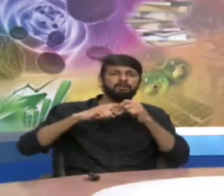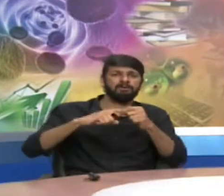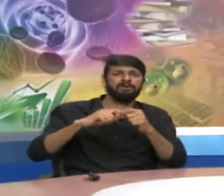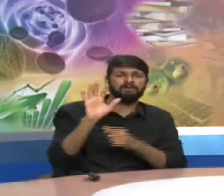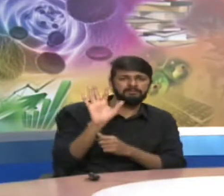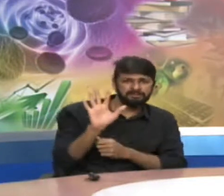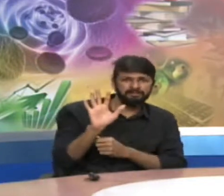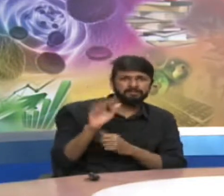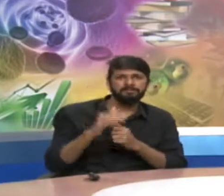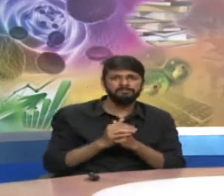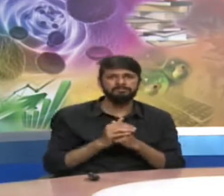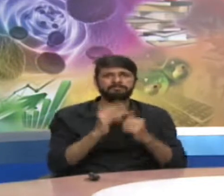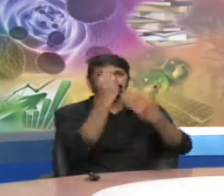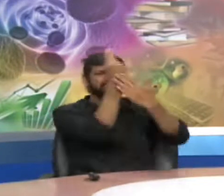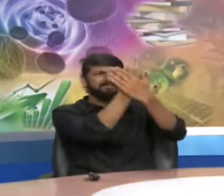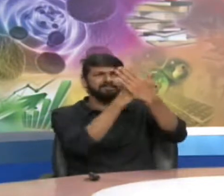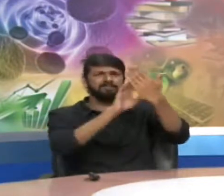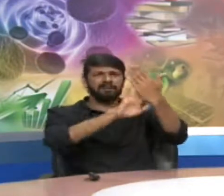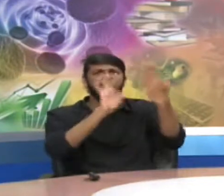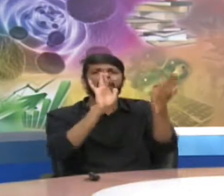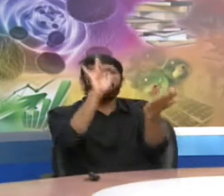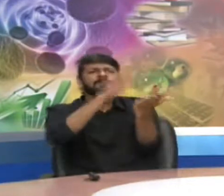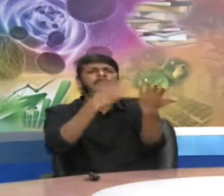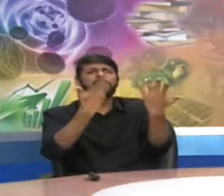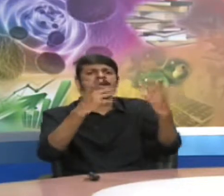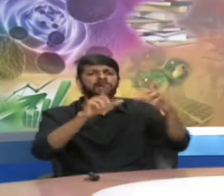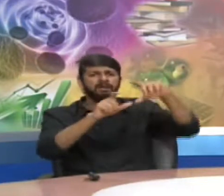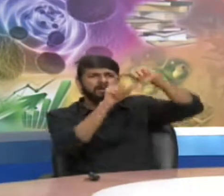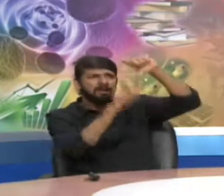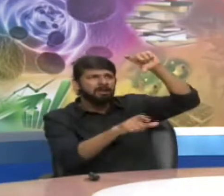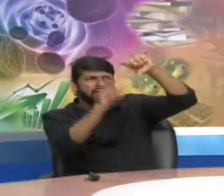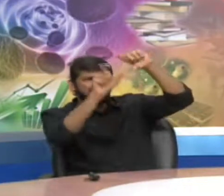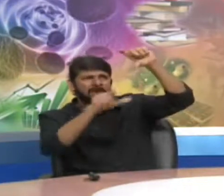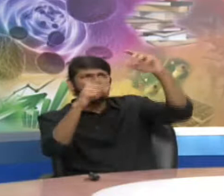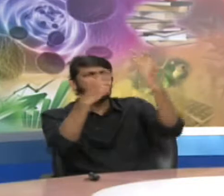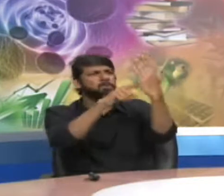Question number 5, why is this painting significant?